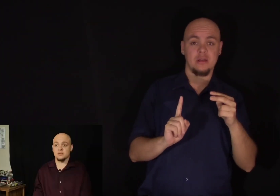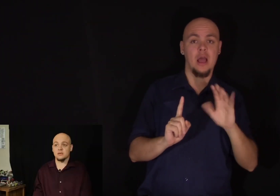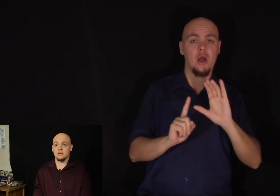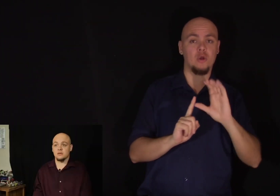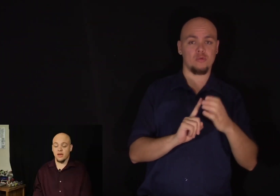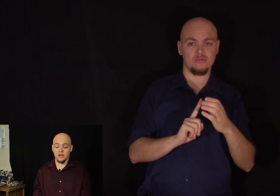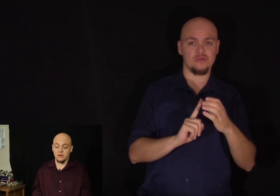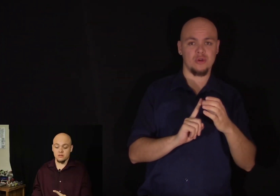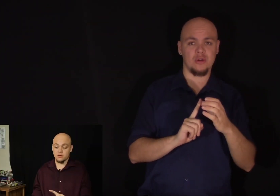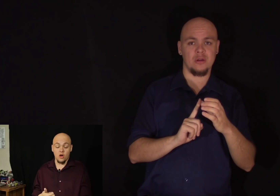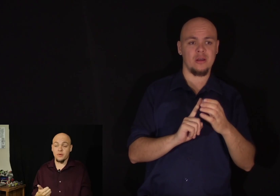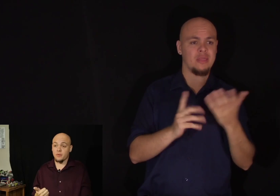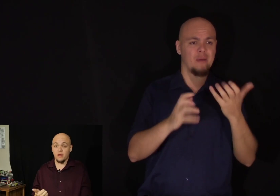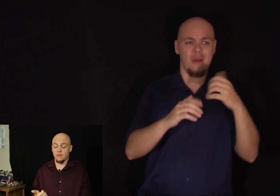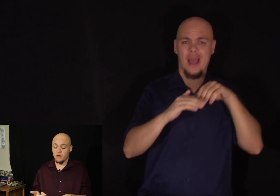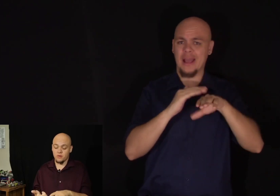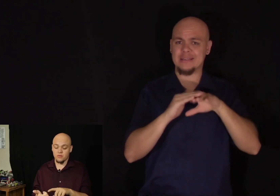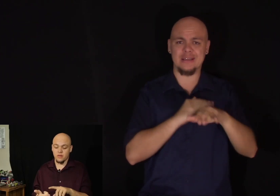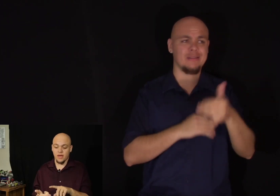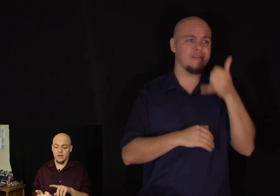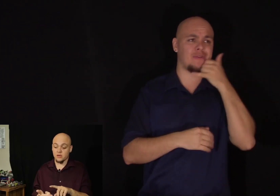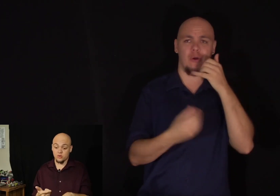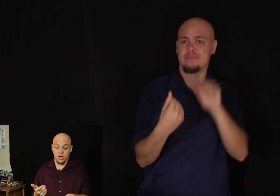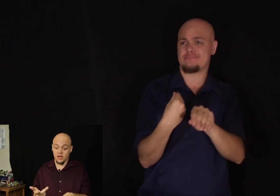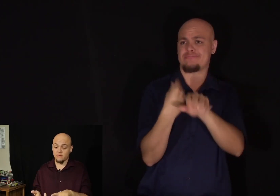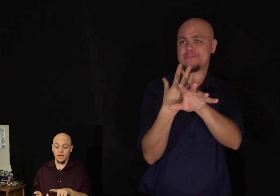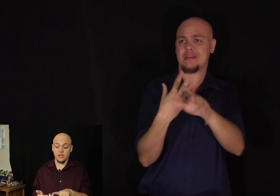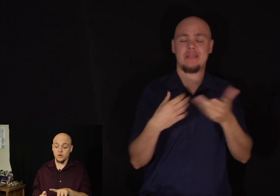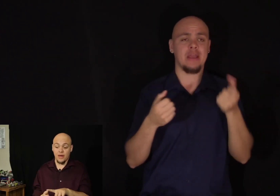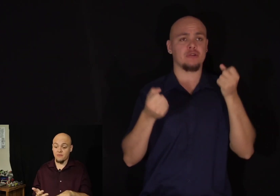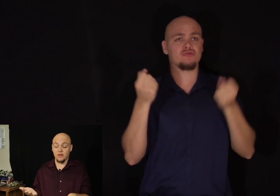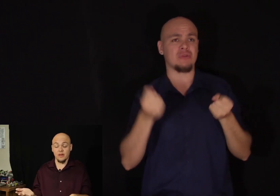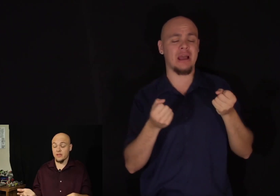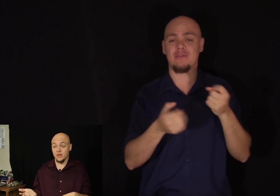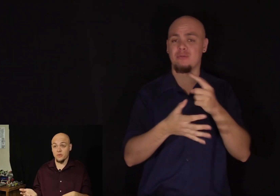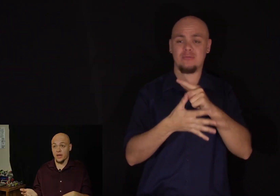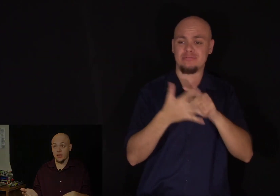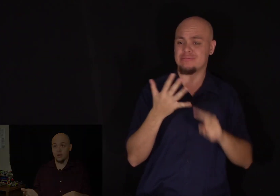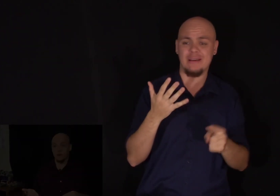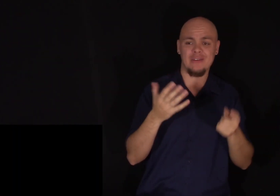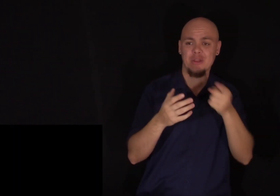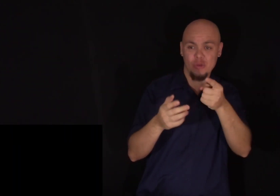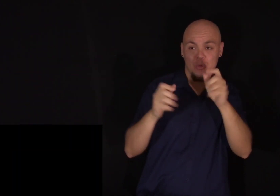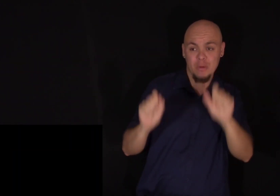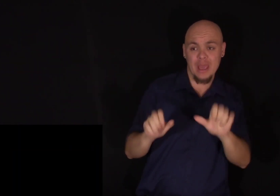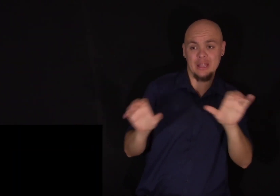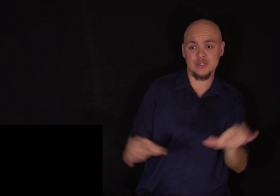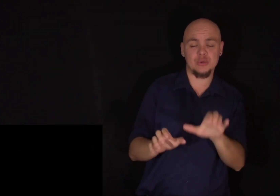access. They can call people on the phone, they can drive, they can do everything that you can.